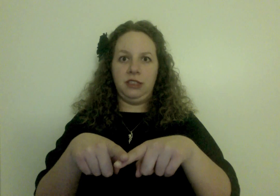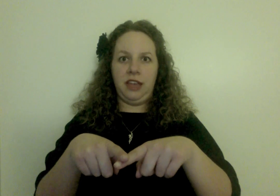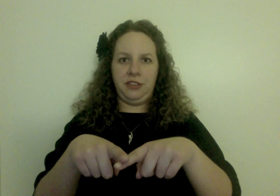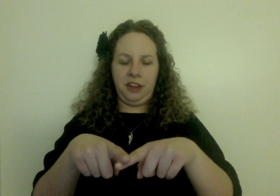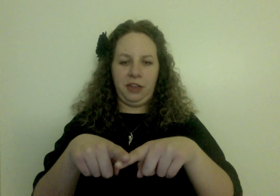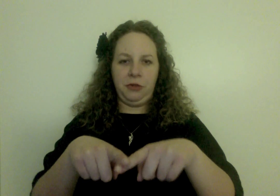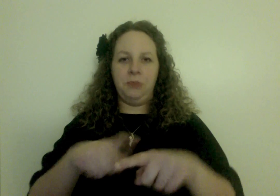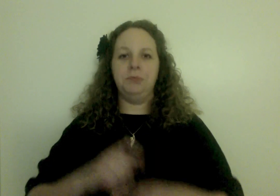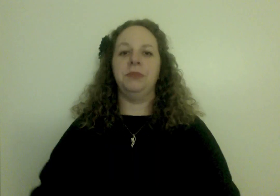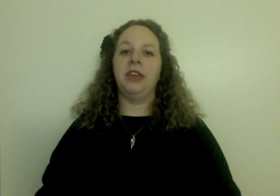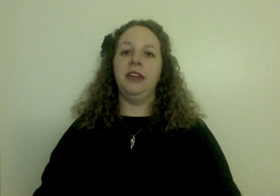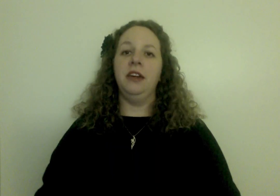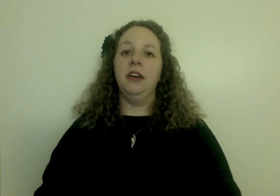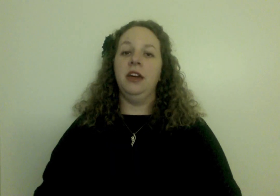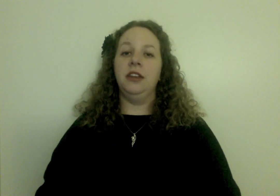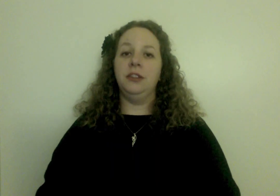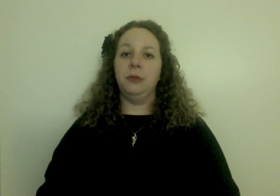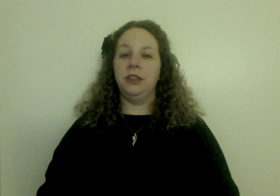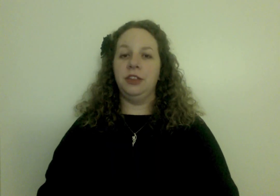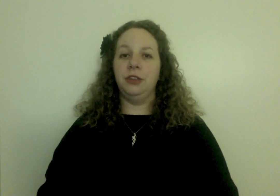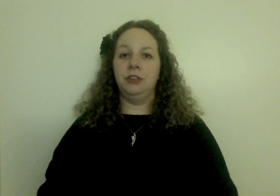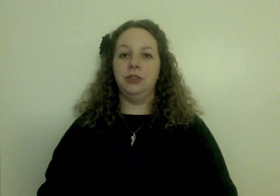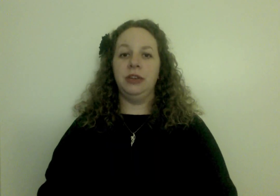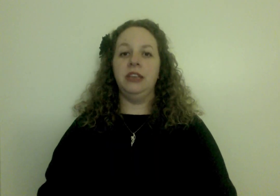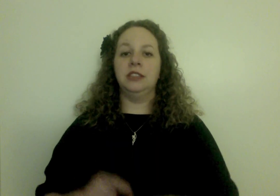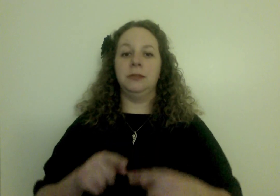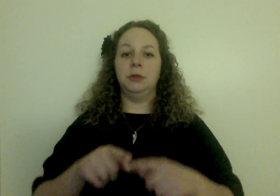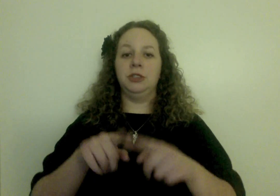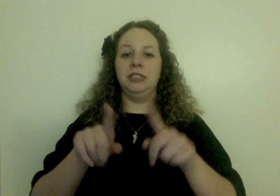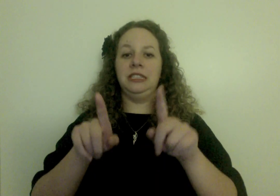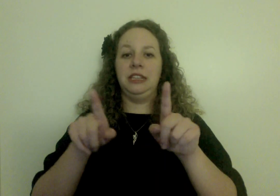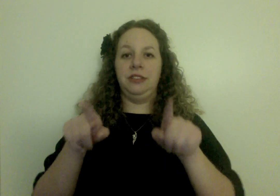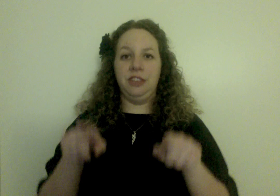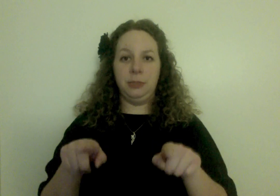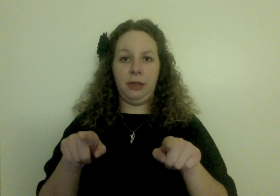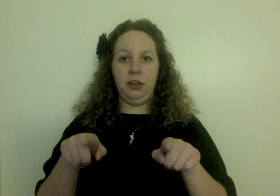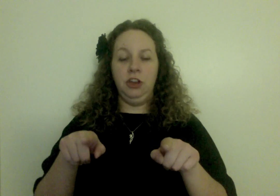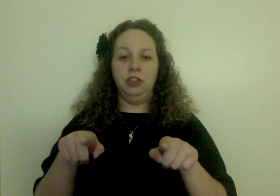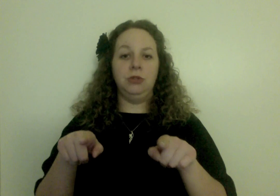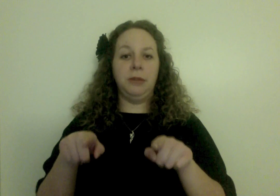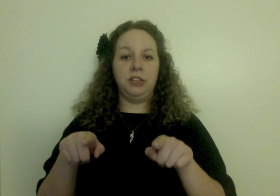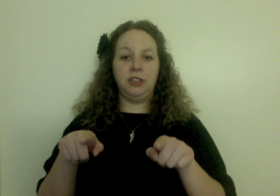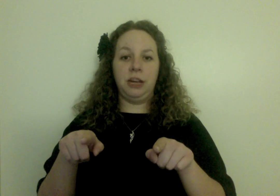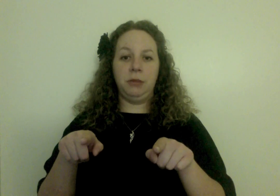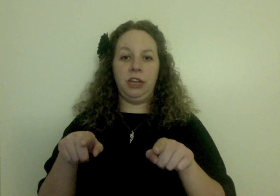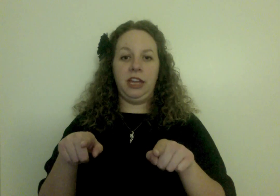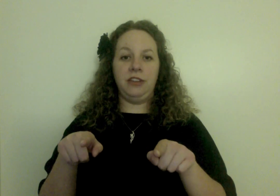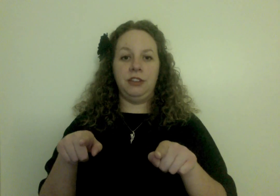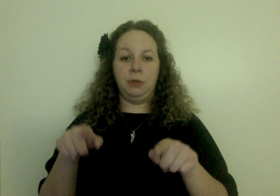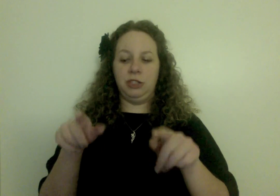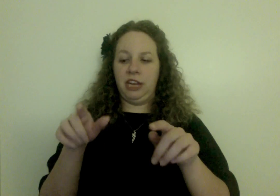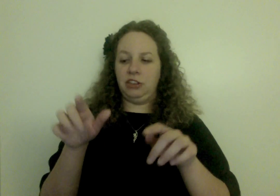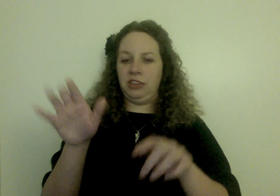at their ankle. Okay, another way that you could do it is that the person is sitting this way. So in the picture that I'm looking at, then the person actually has